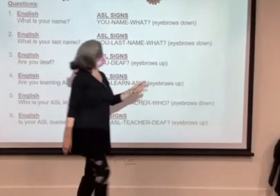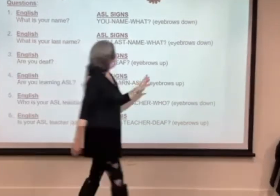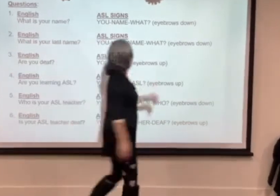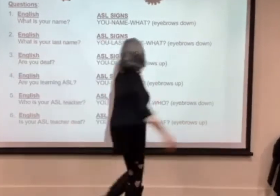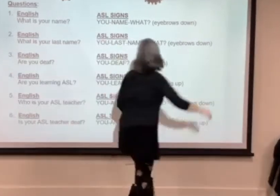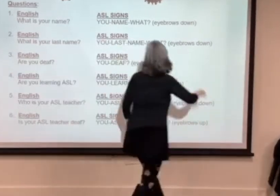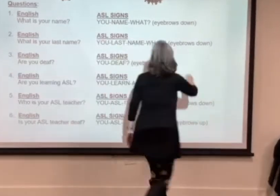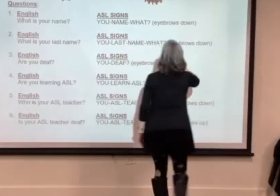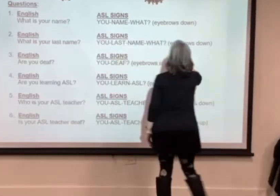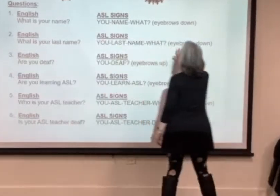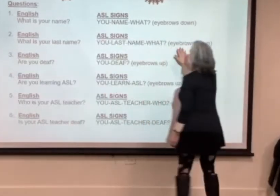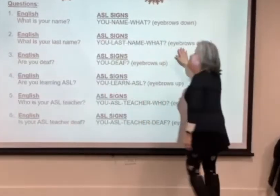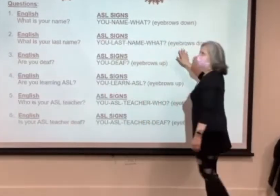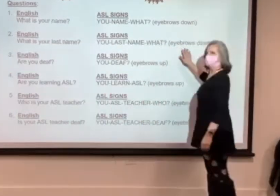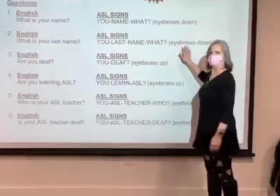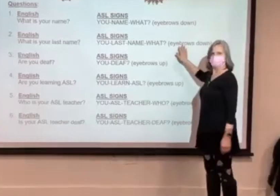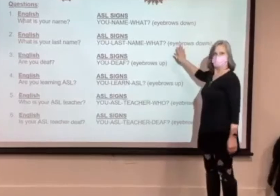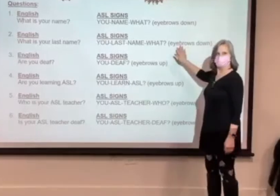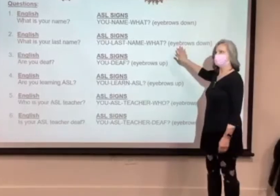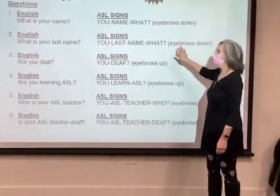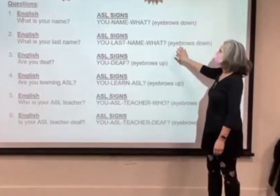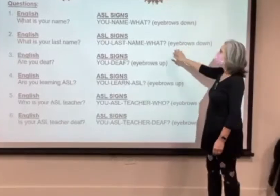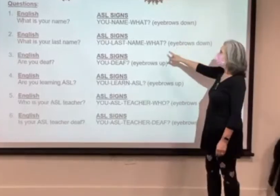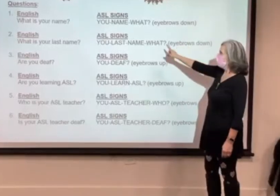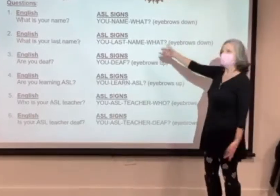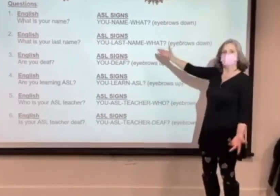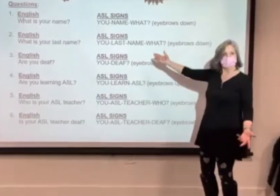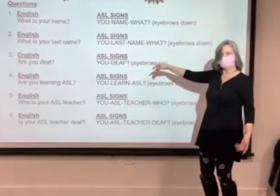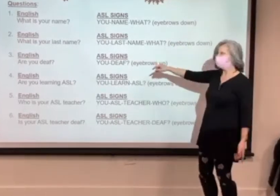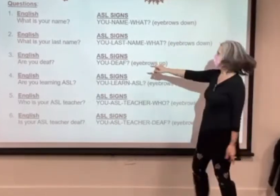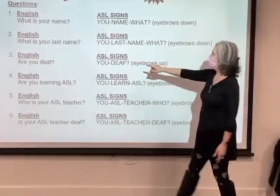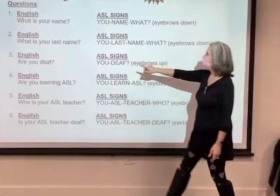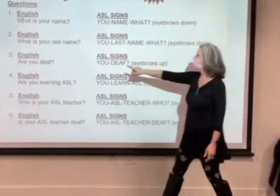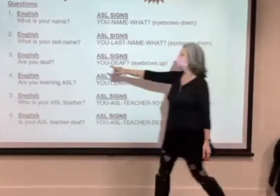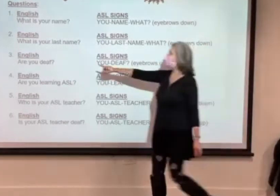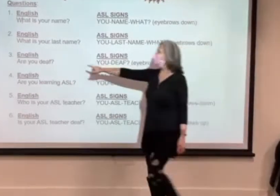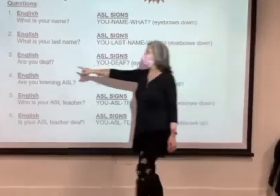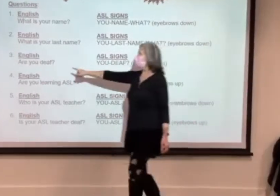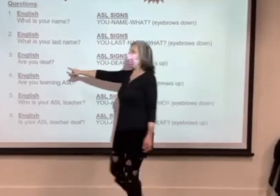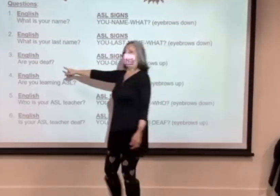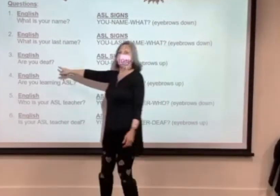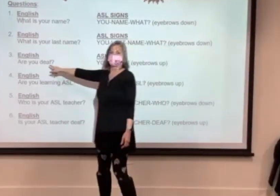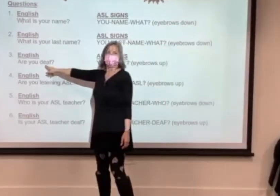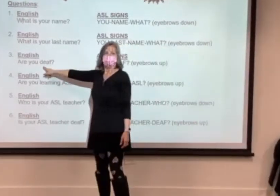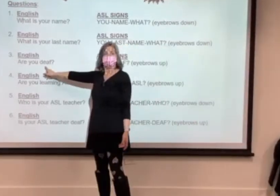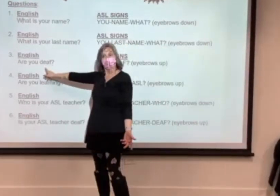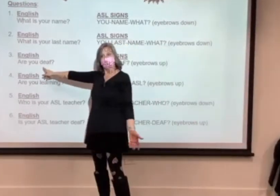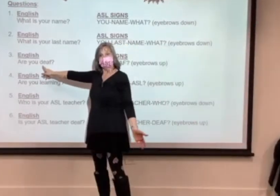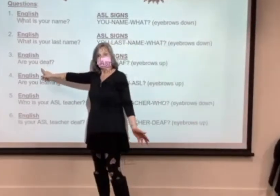eyebrows go down. And that's the nonverbal. And then you'd answer that. The English question, are you deaf? That's our yes,